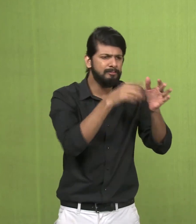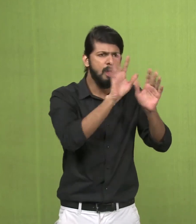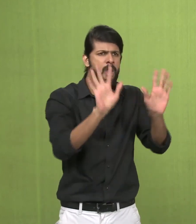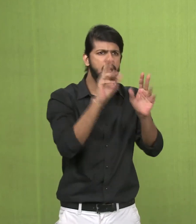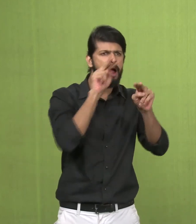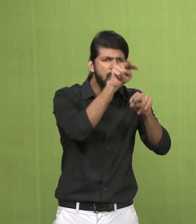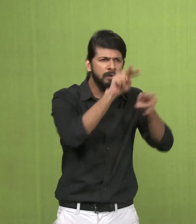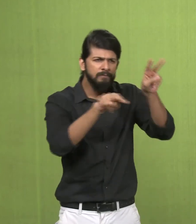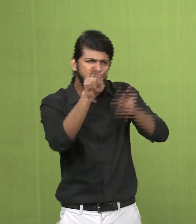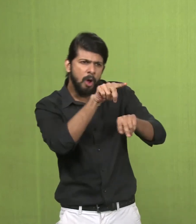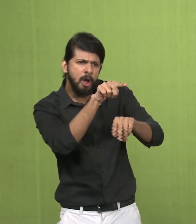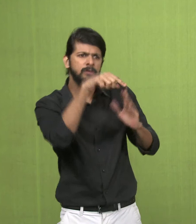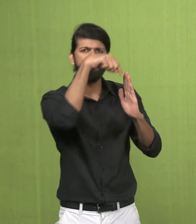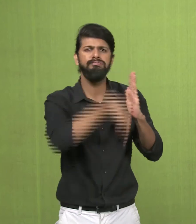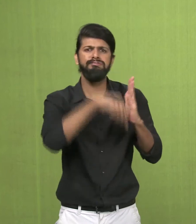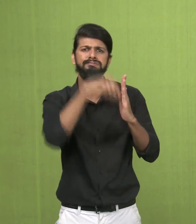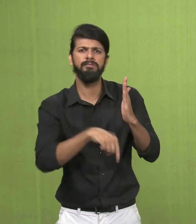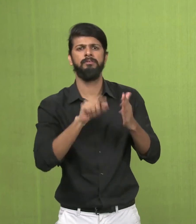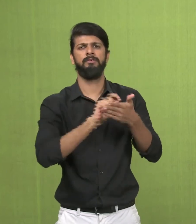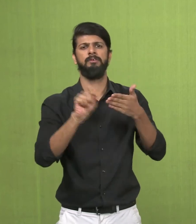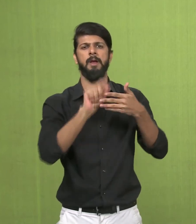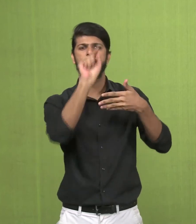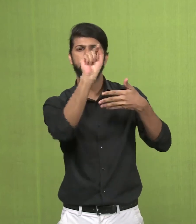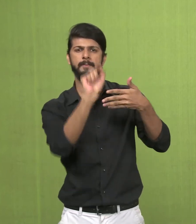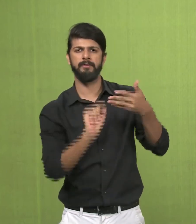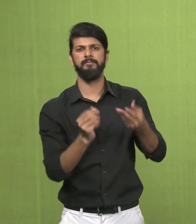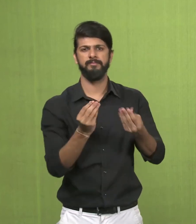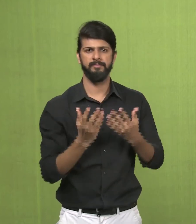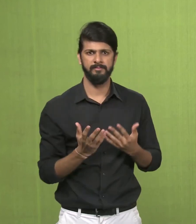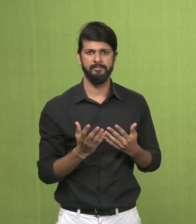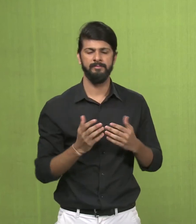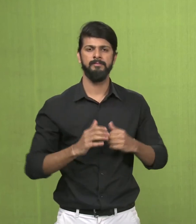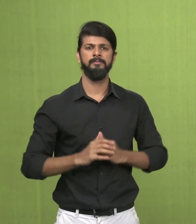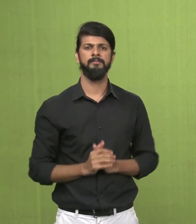of this sculpture of Buddha preaching his first sermon.